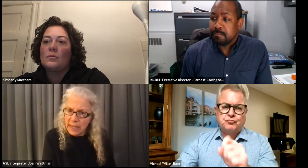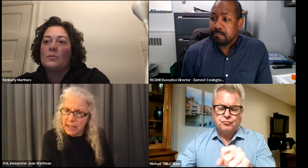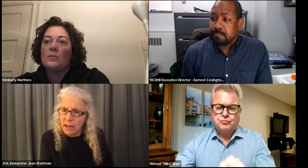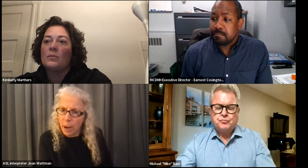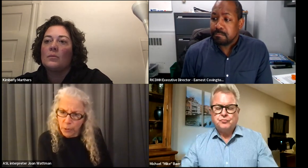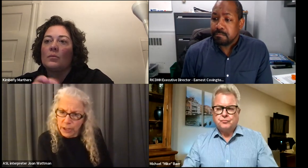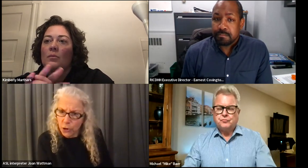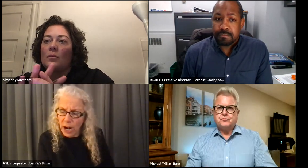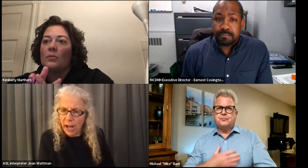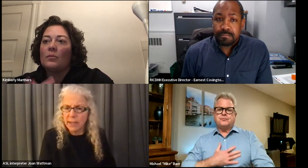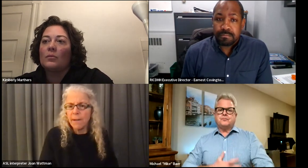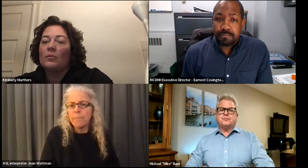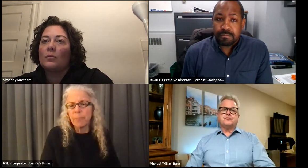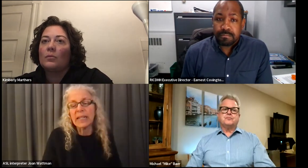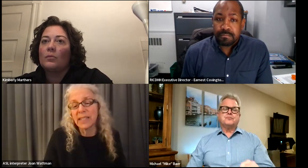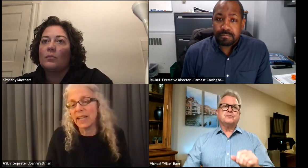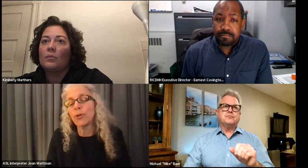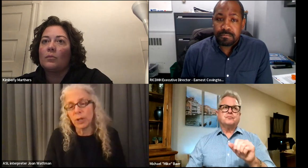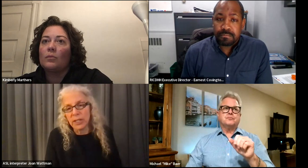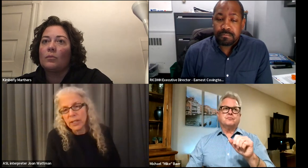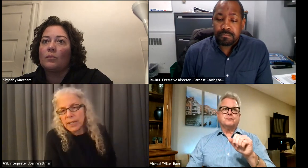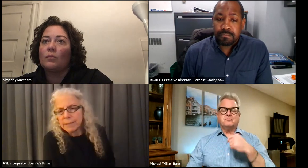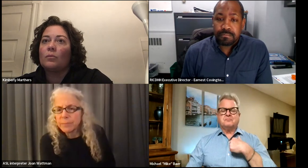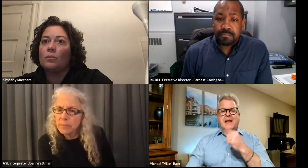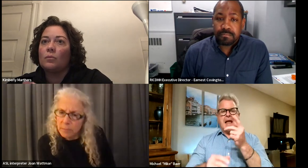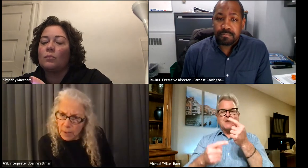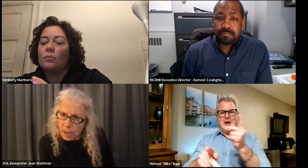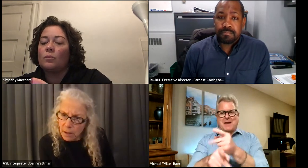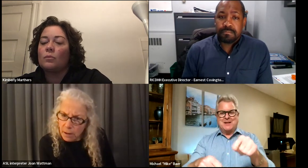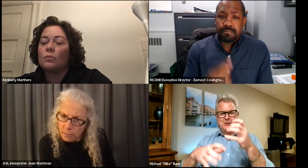mask mandate is in operation or not. Mike is saying, of course.